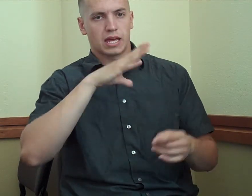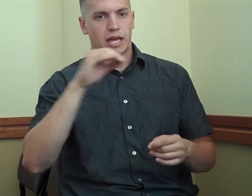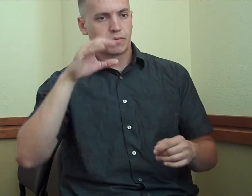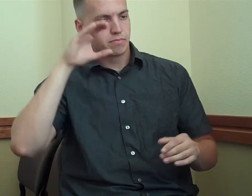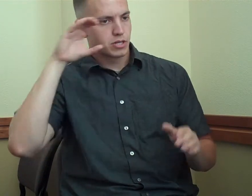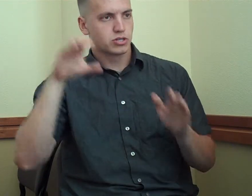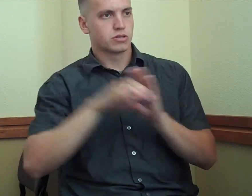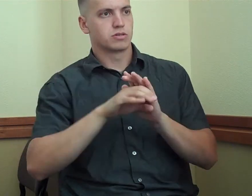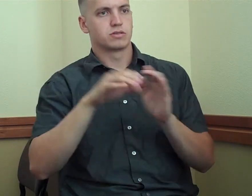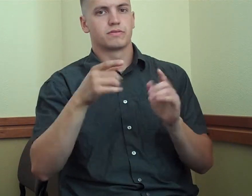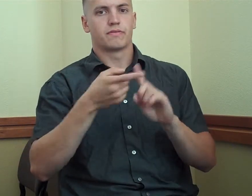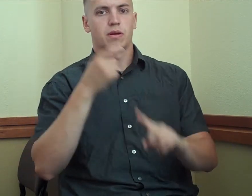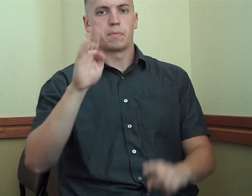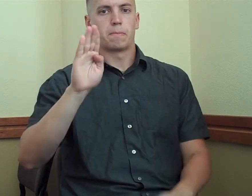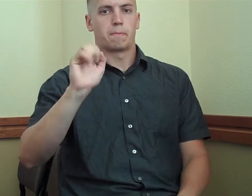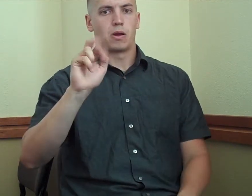I'm going to save the dedication page for later.